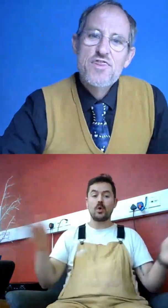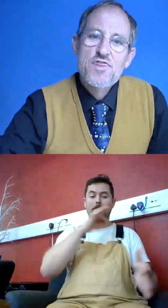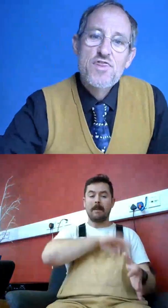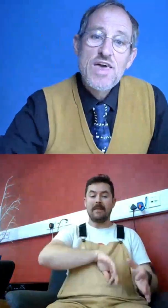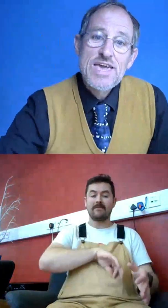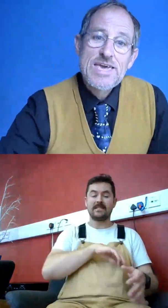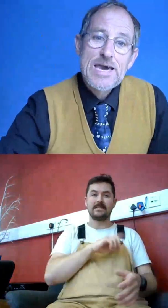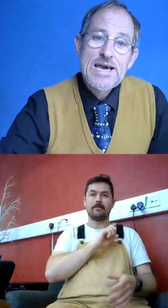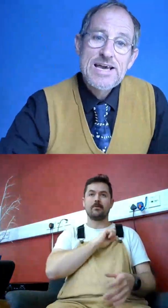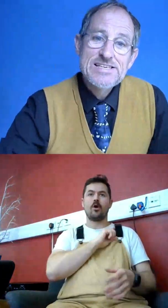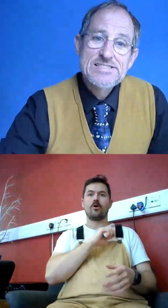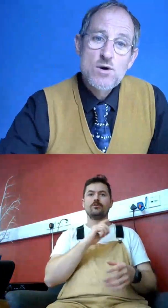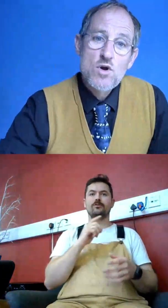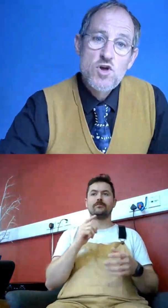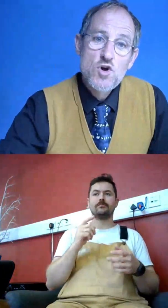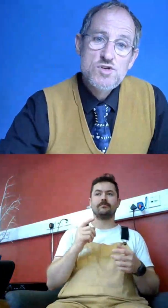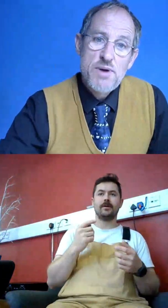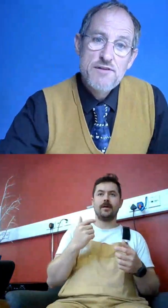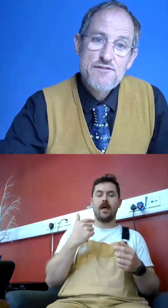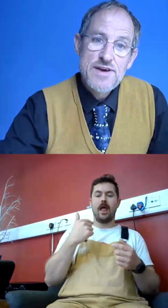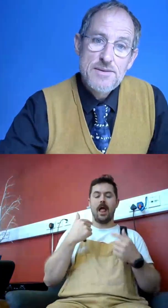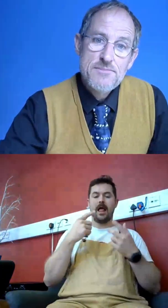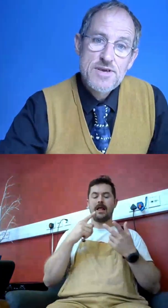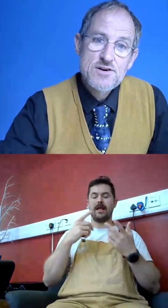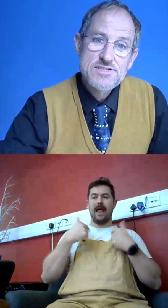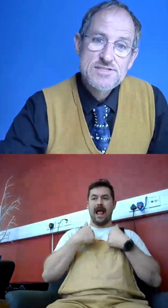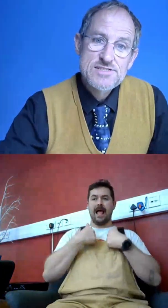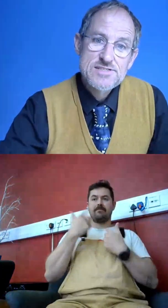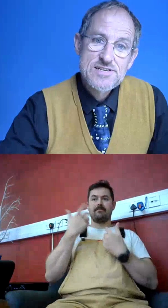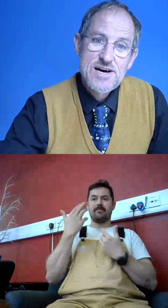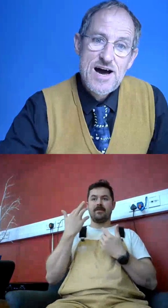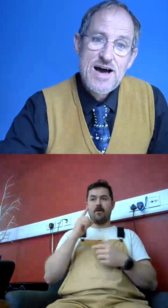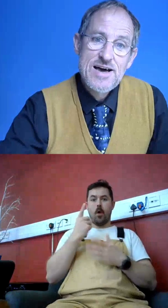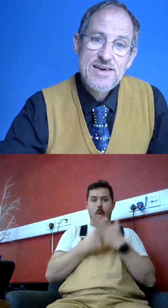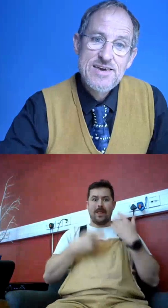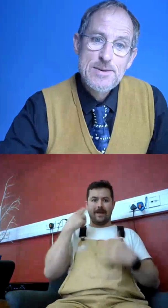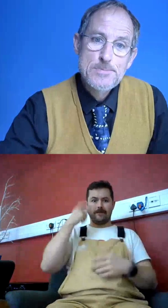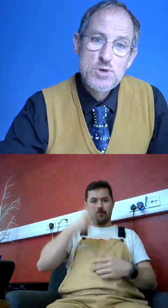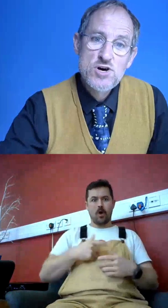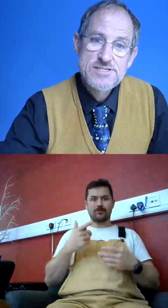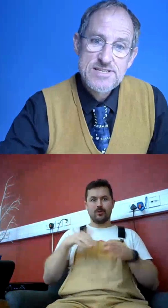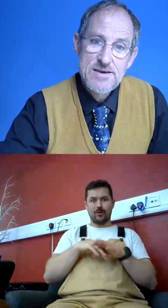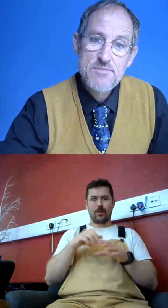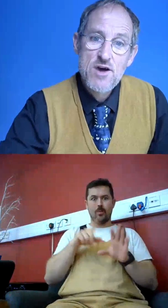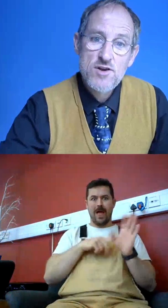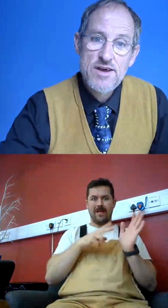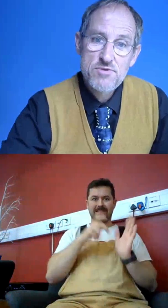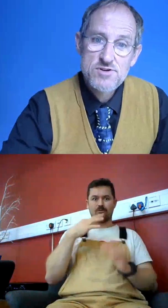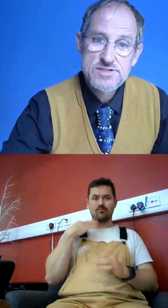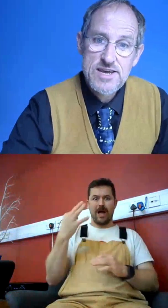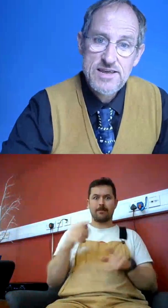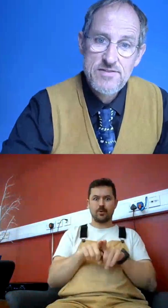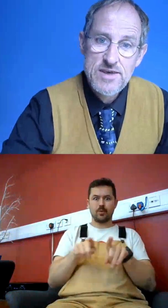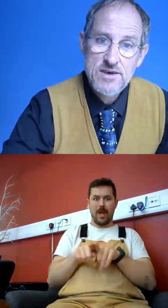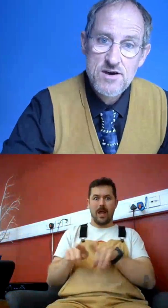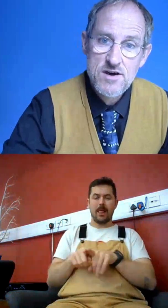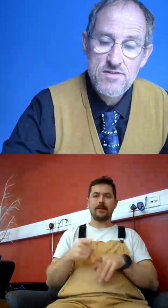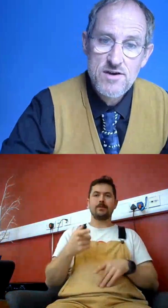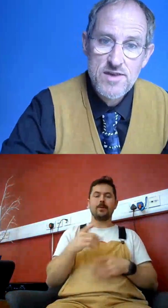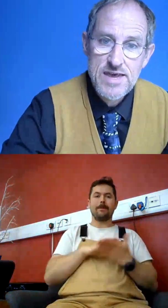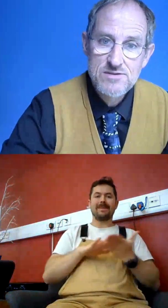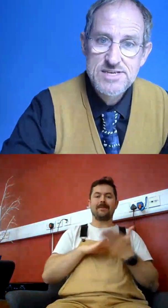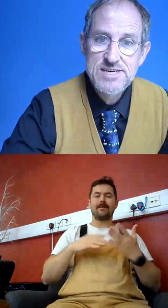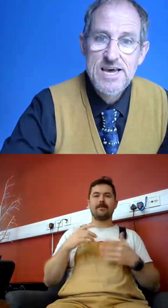I think it's a huge benefit because I personally am the only deaf person in